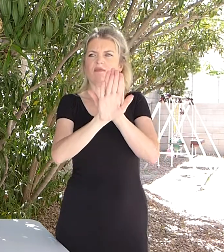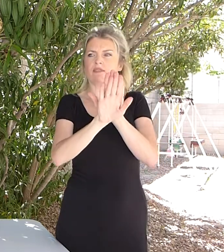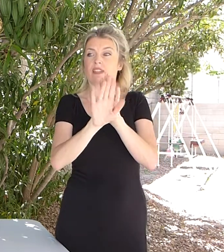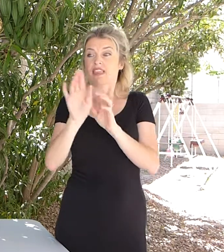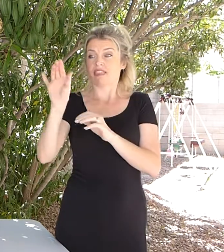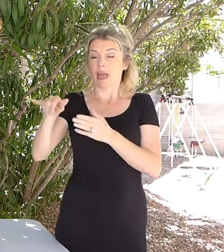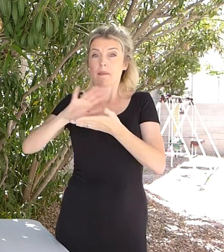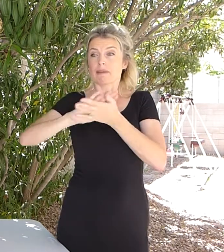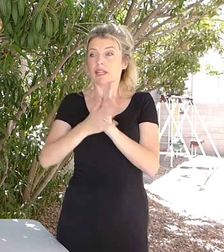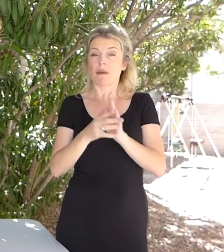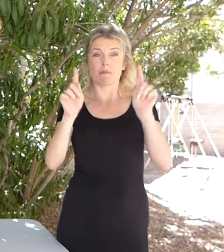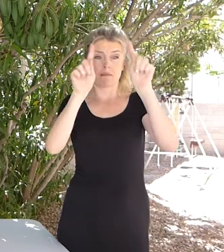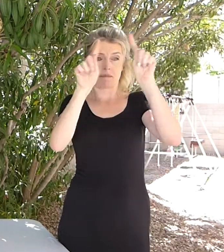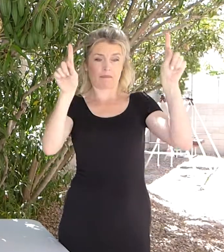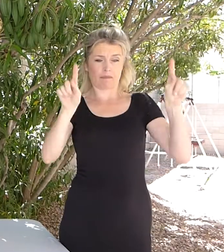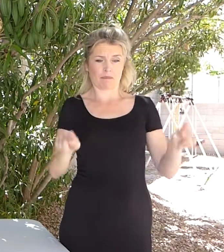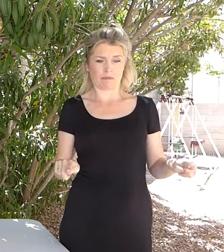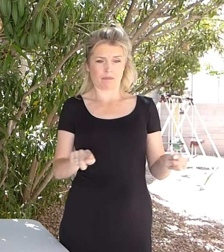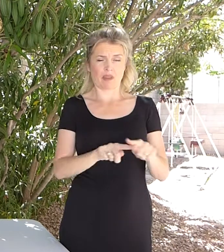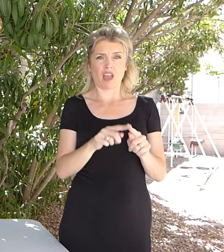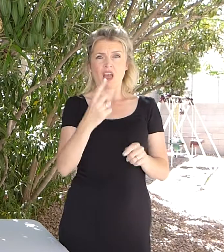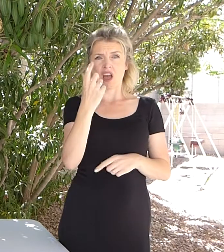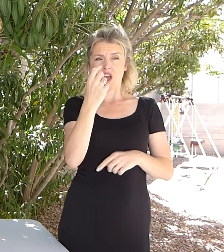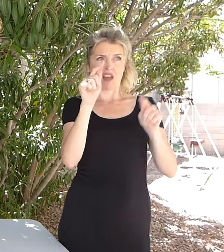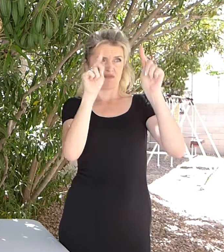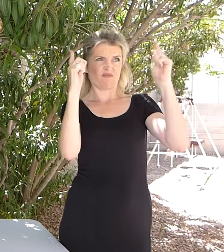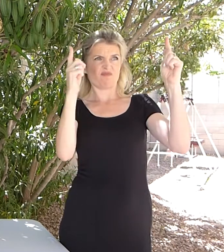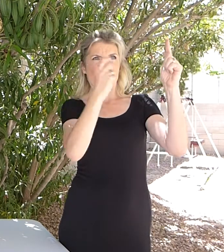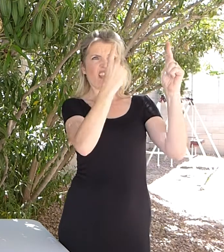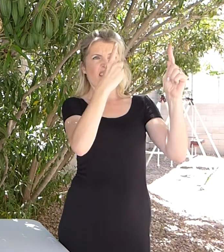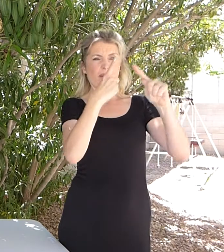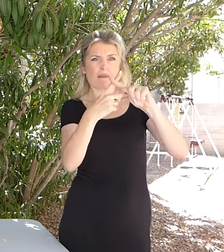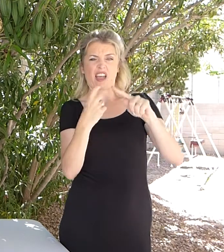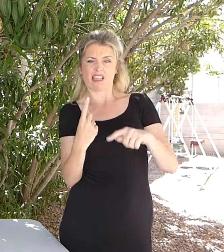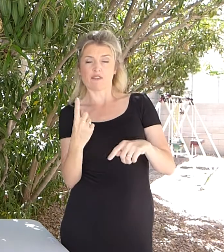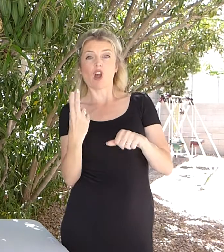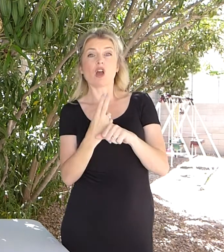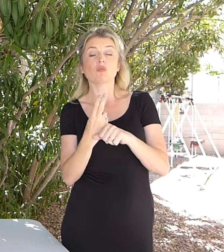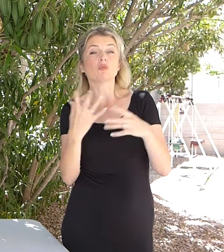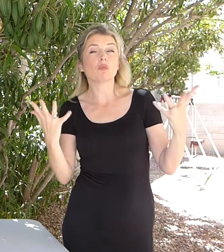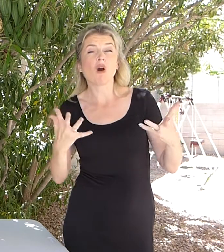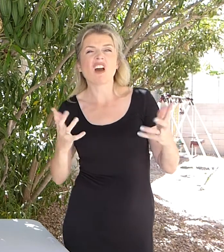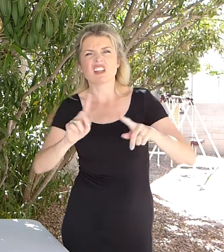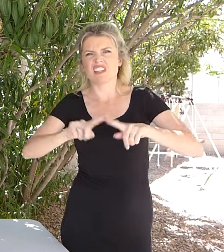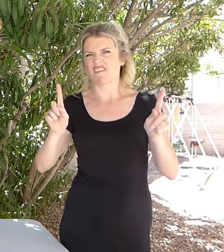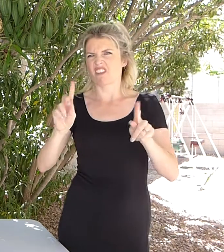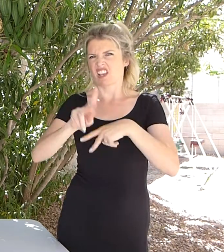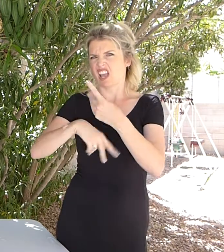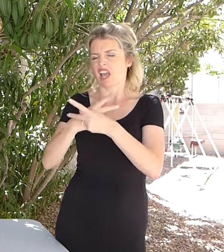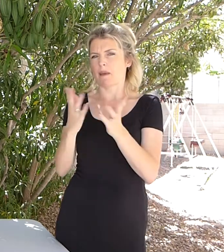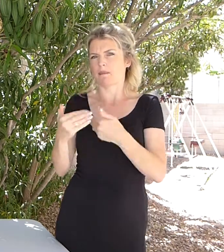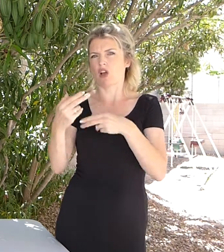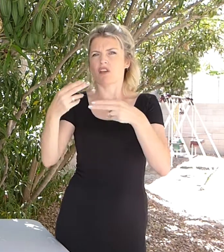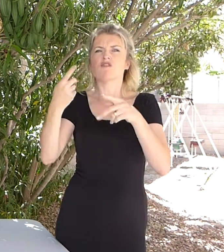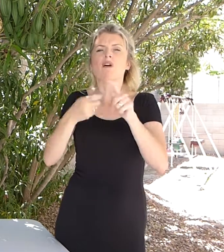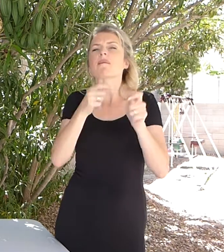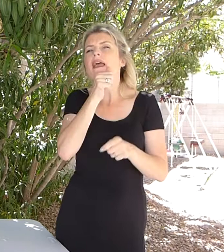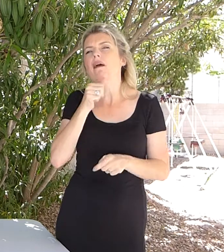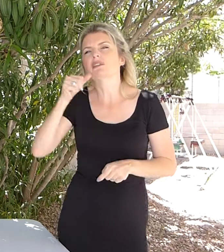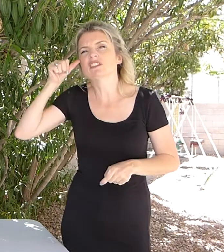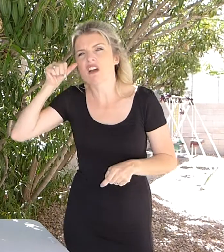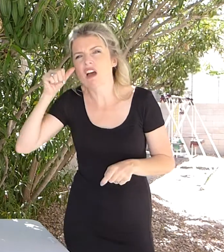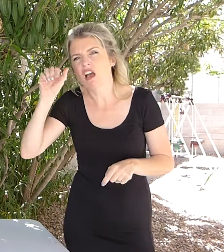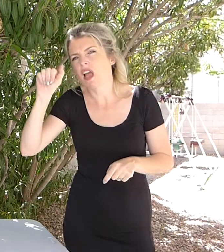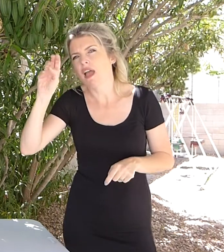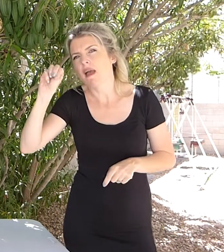11 square, I needed something a little bigger, so I used an Amazon box. You can see that right there. So the first step is